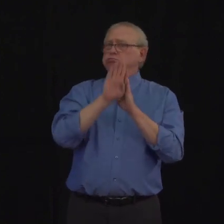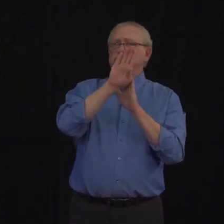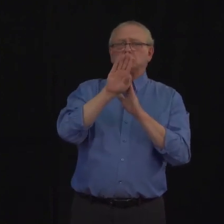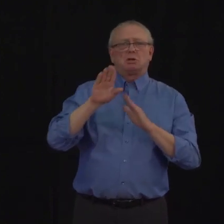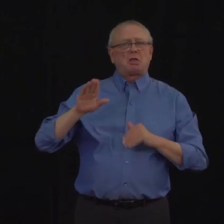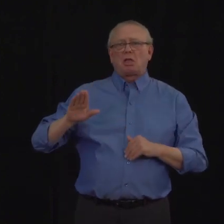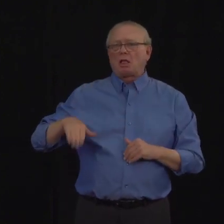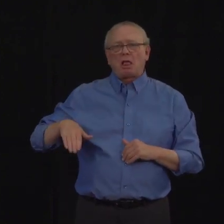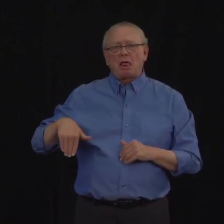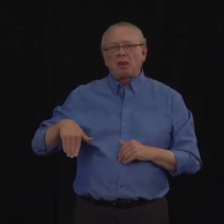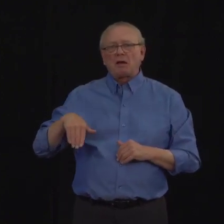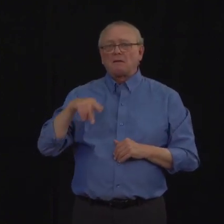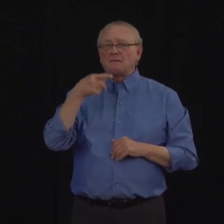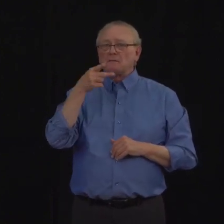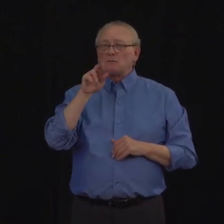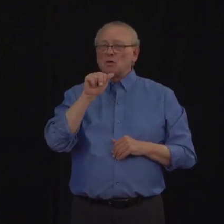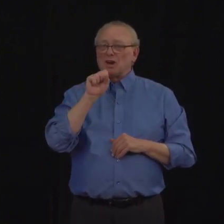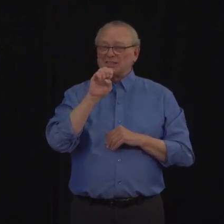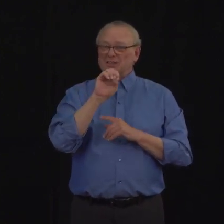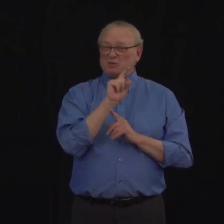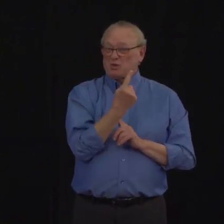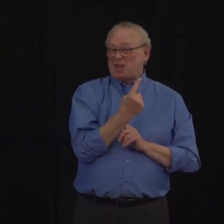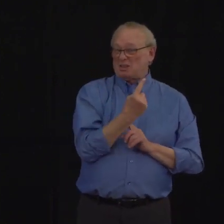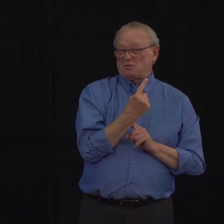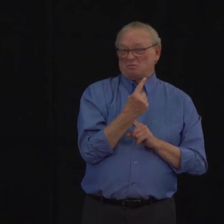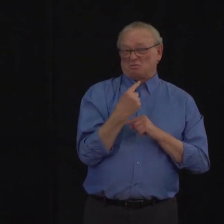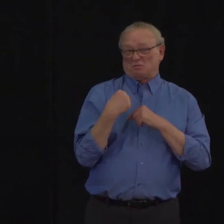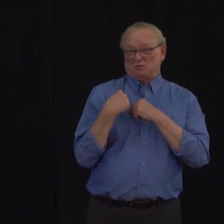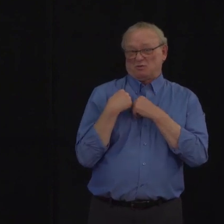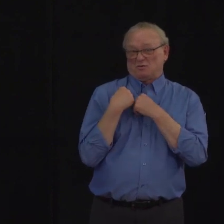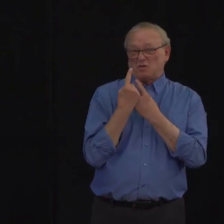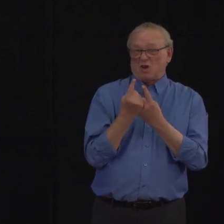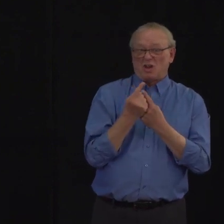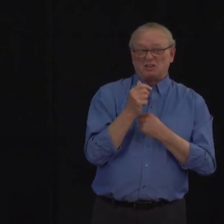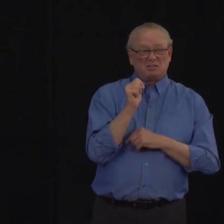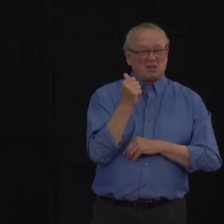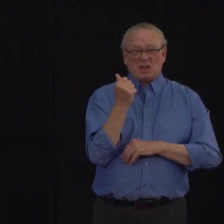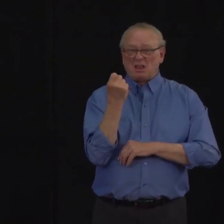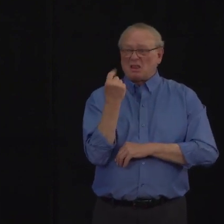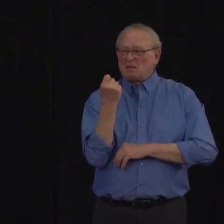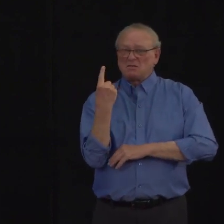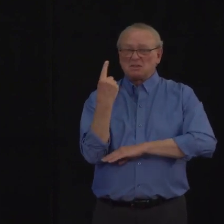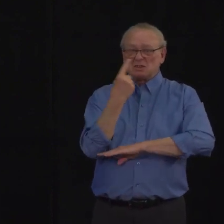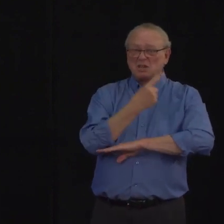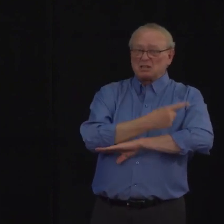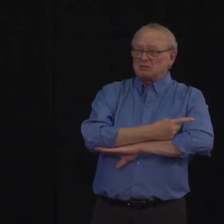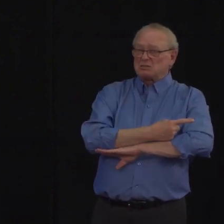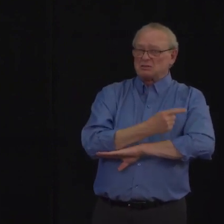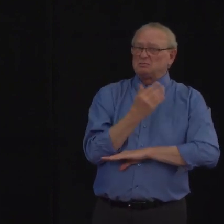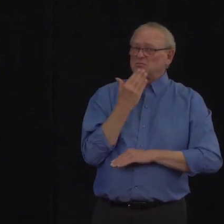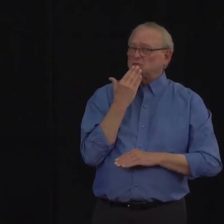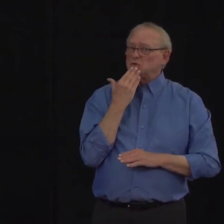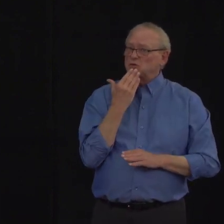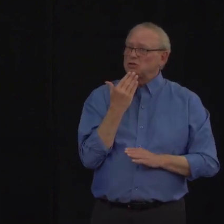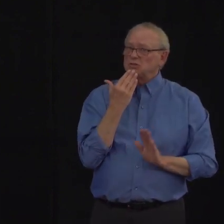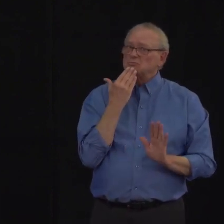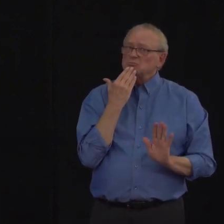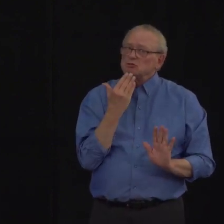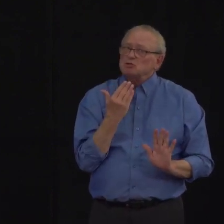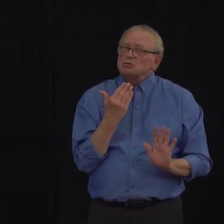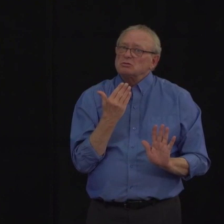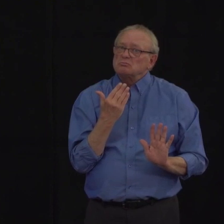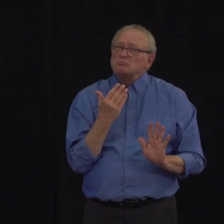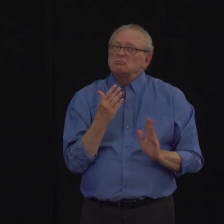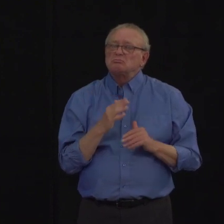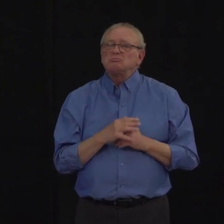has gone well? So I'm certainly encouraged by the numbers 10 days into Stage 1 of relaunch. I